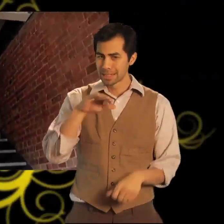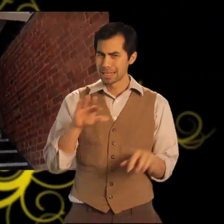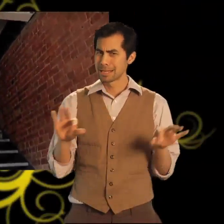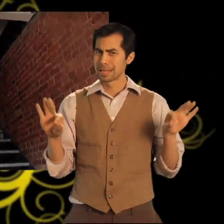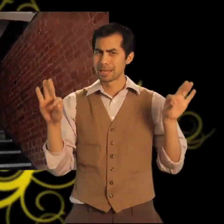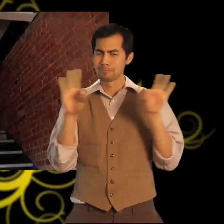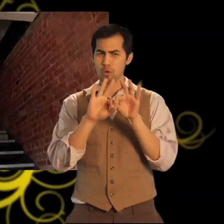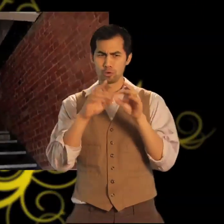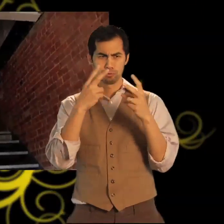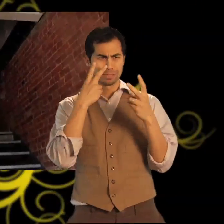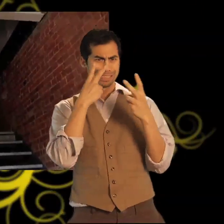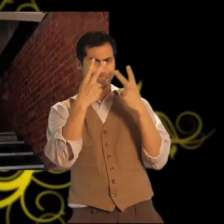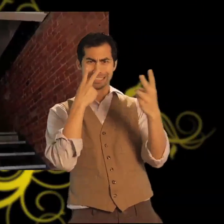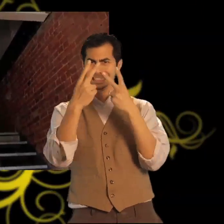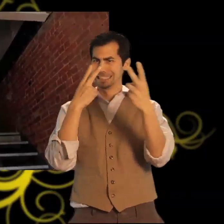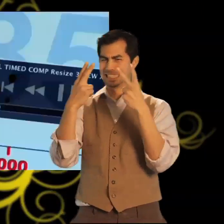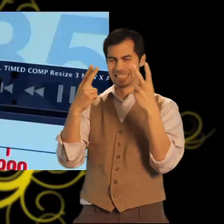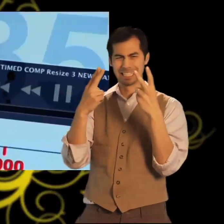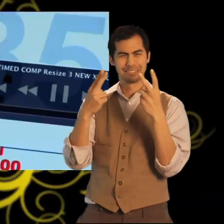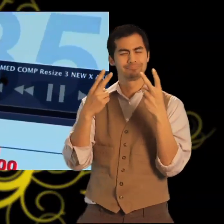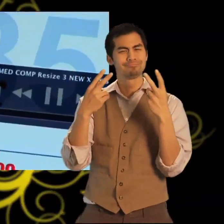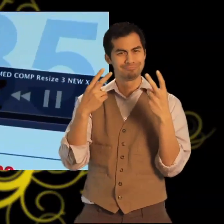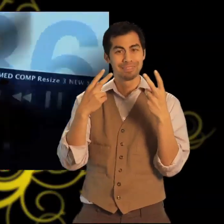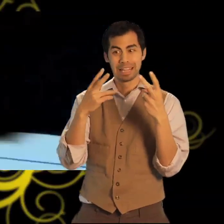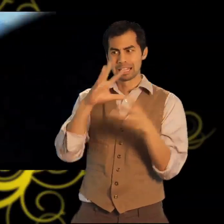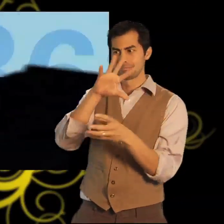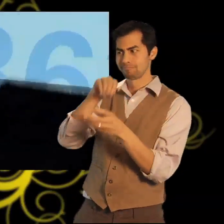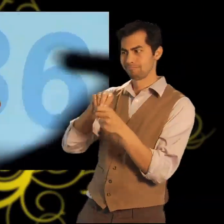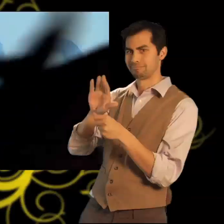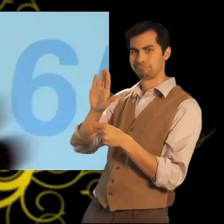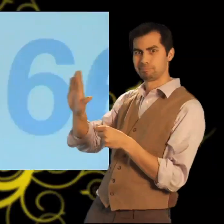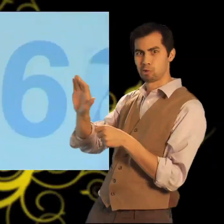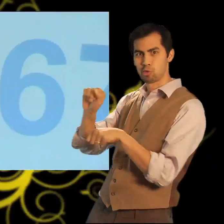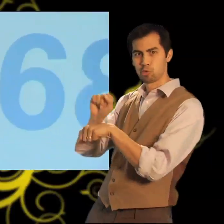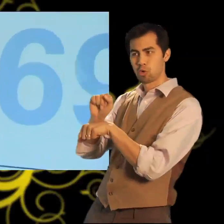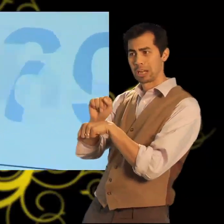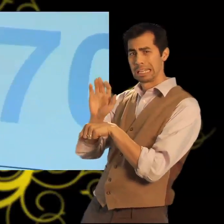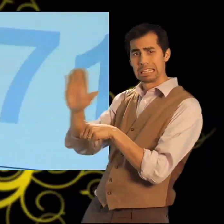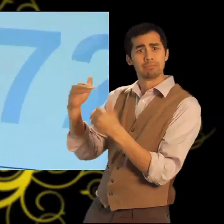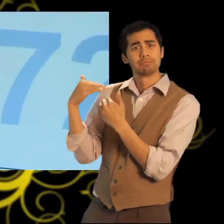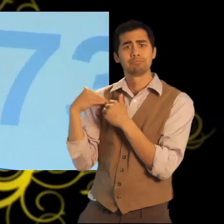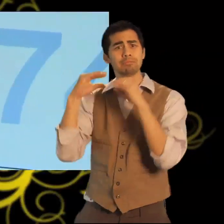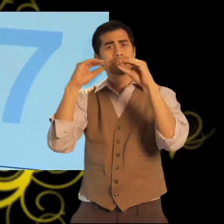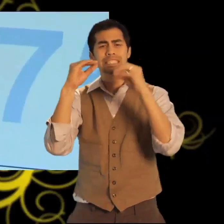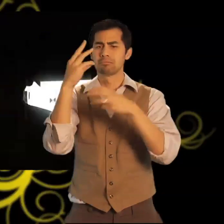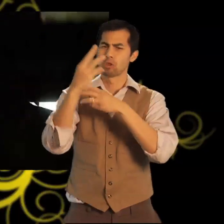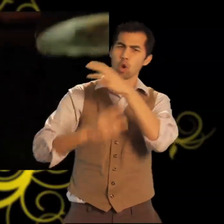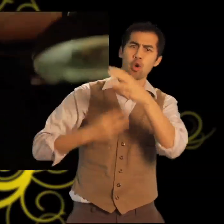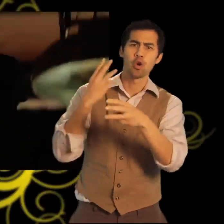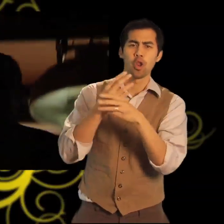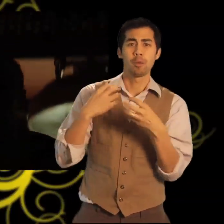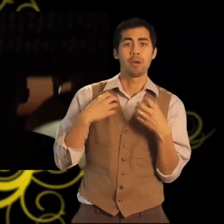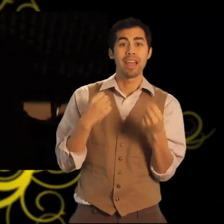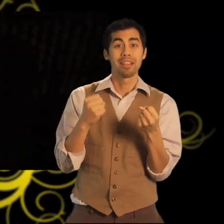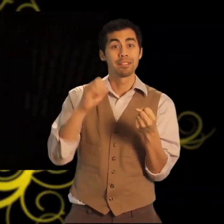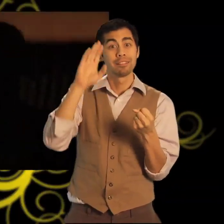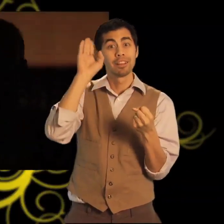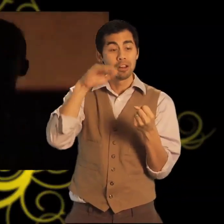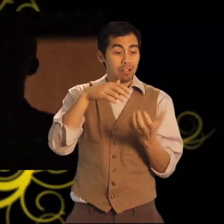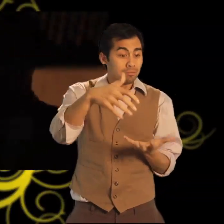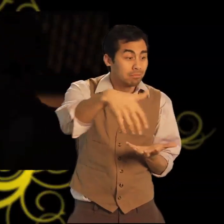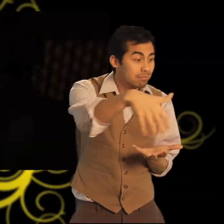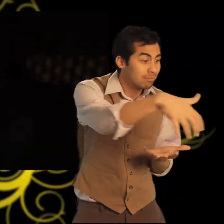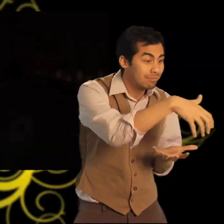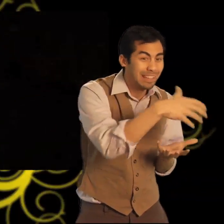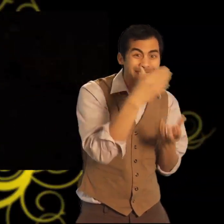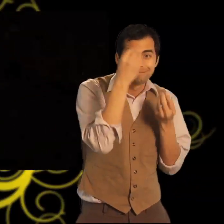Visualization is right at the heart of my own work too. I teach global health. And I know having the data is not